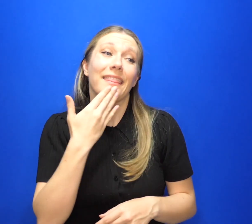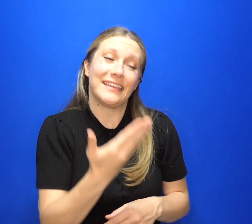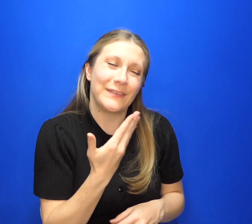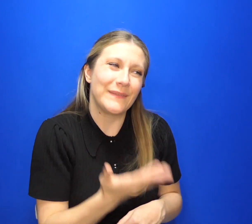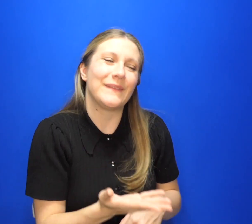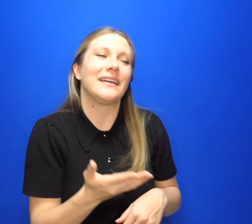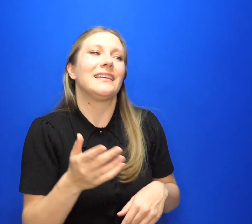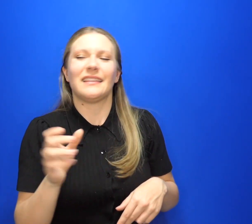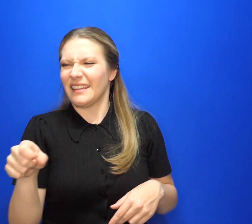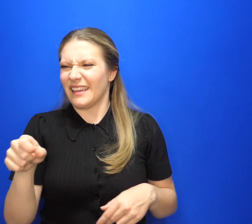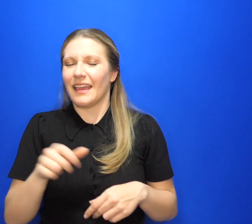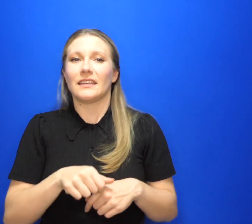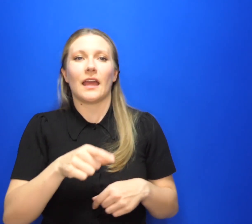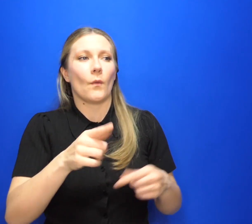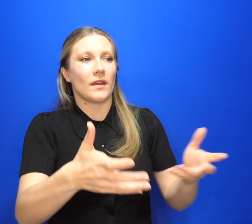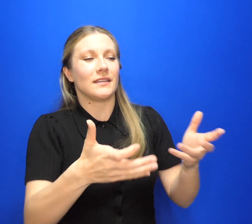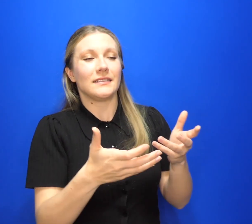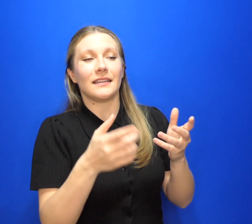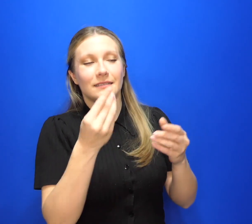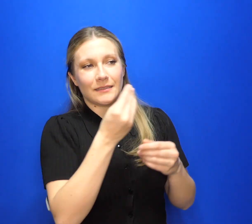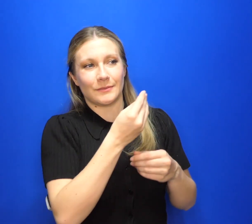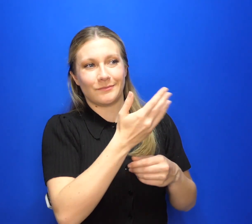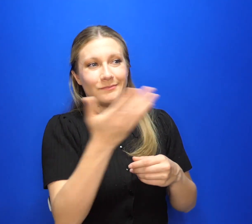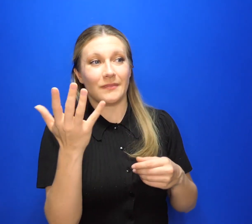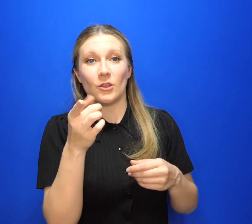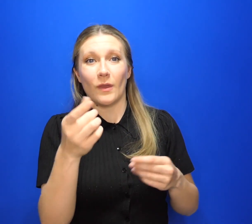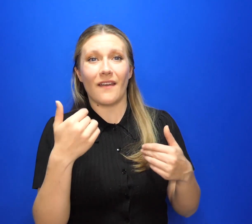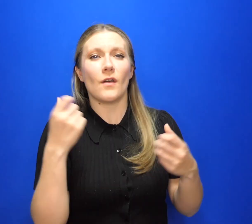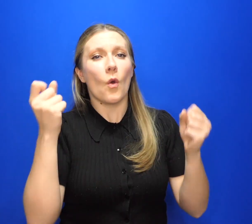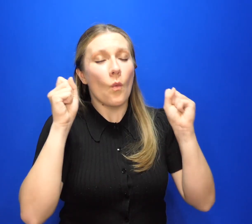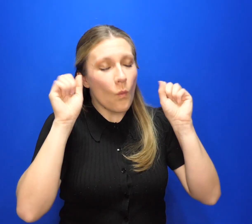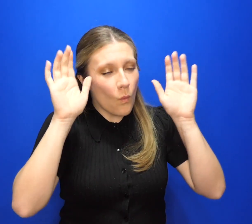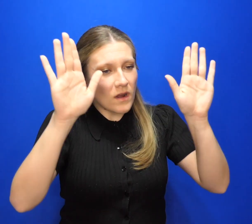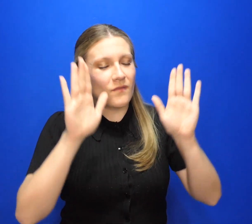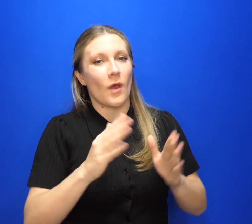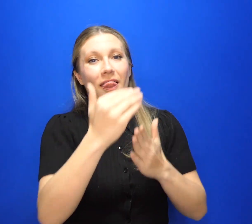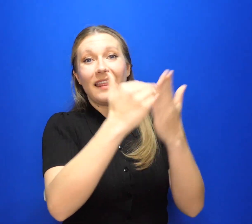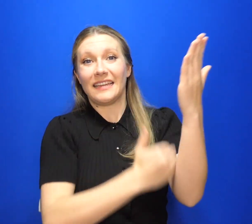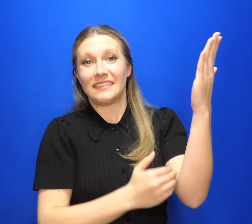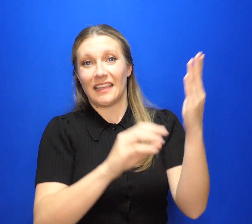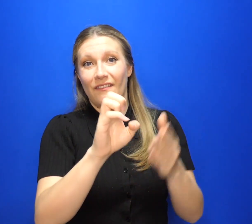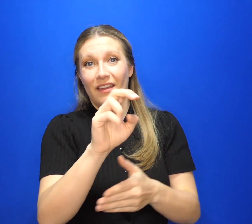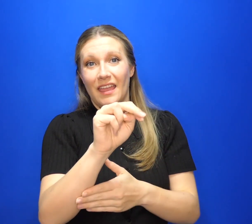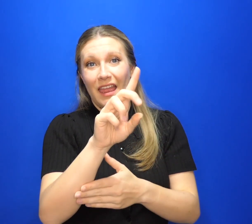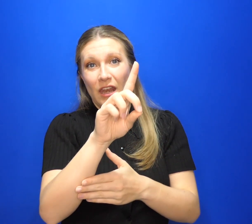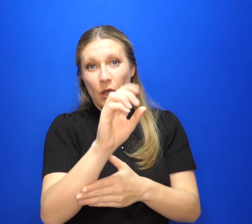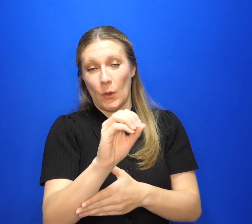of endocrinologists. And I think there are even some diabetes educators within the list on the website, on your website,